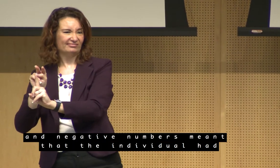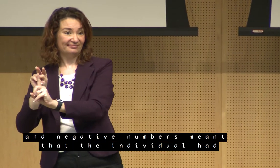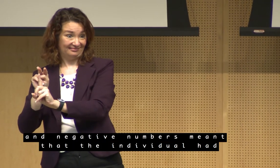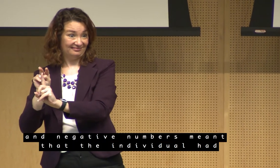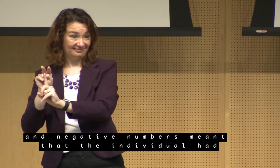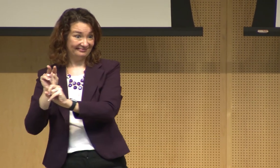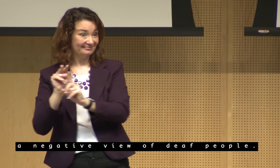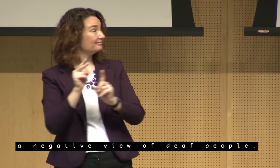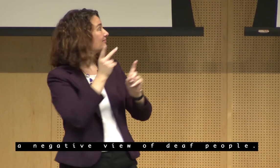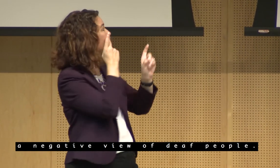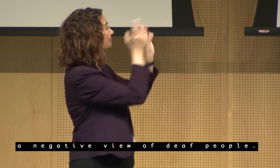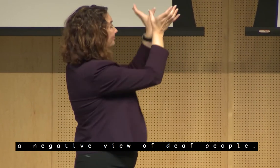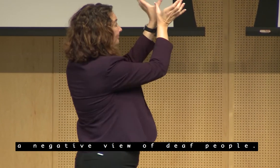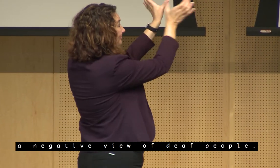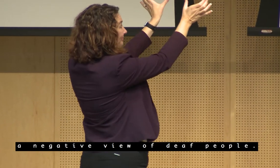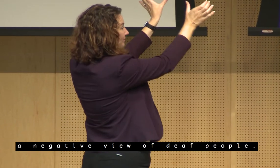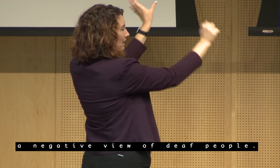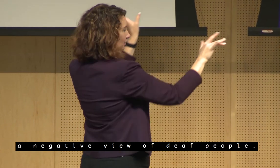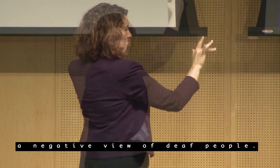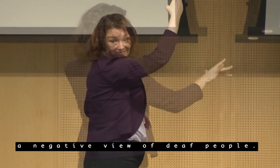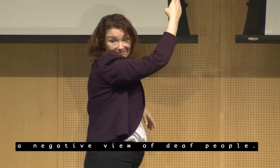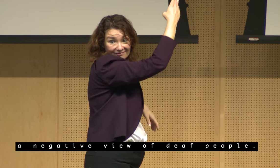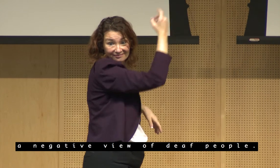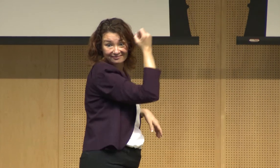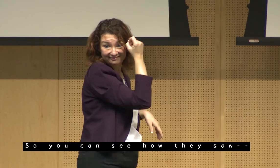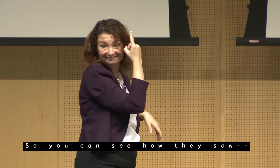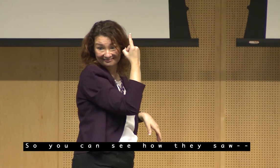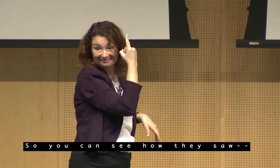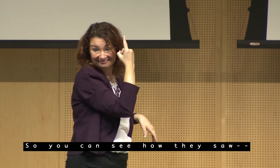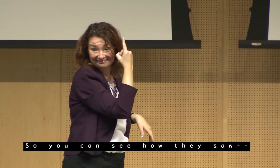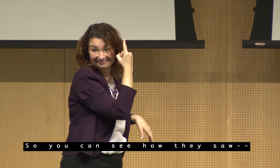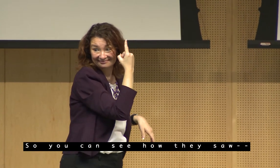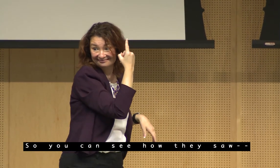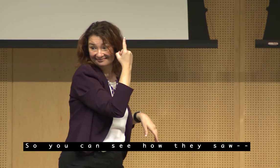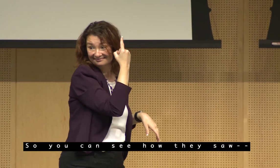had a negative view of deaf people. So you can see how they